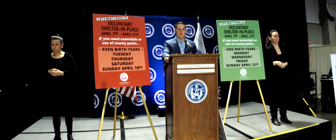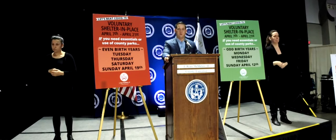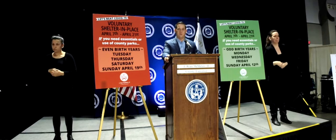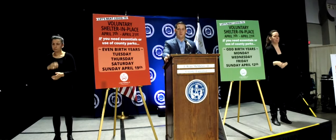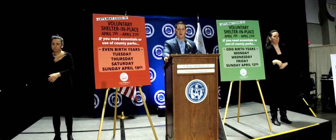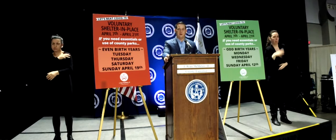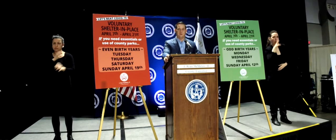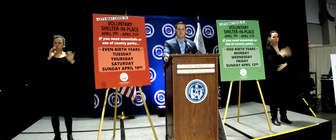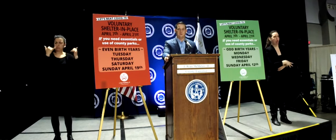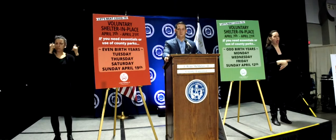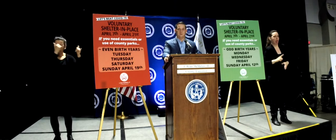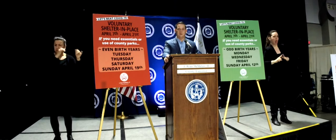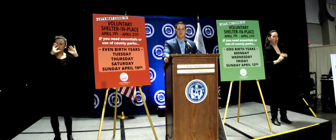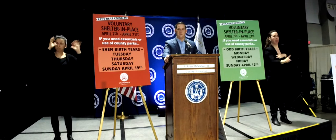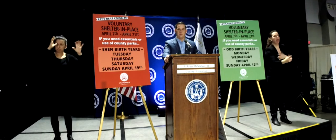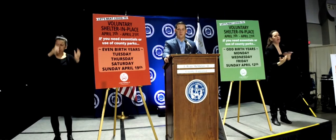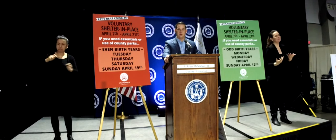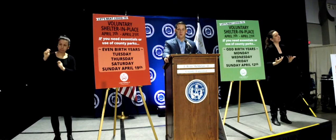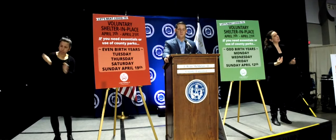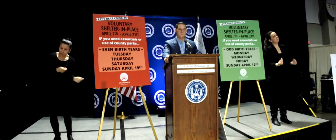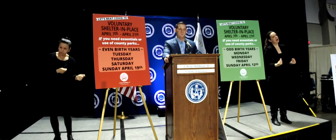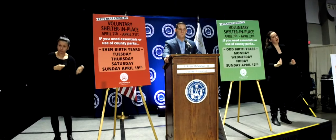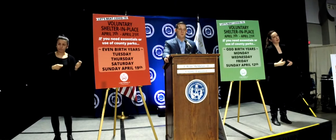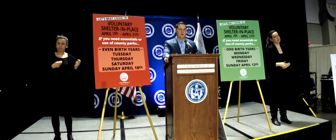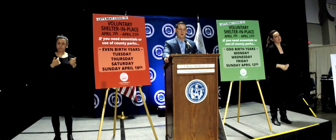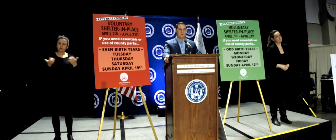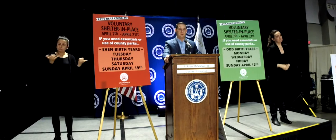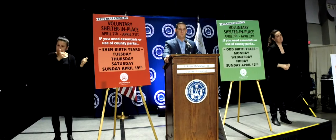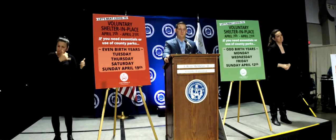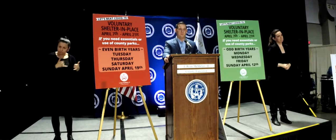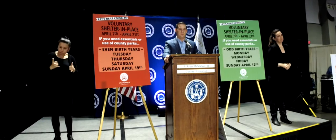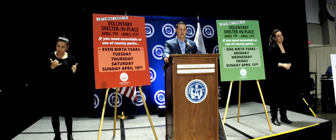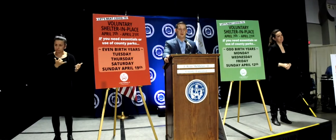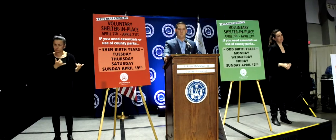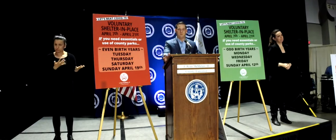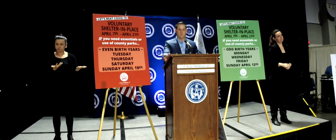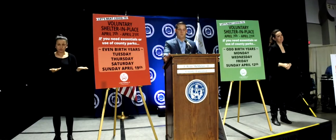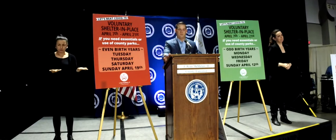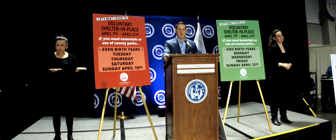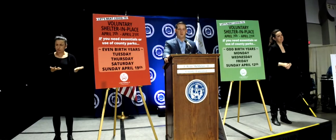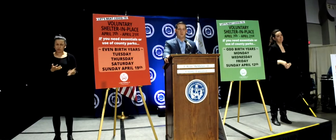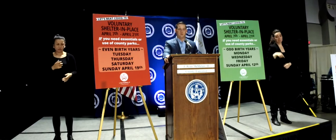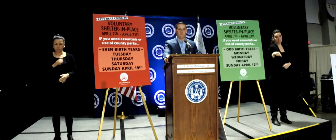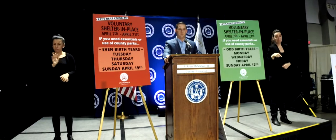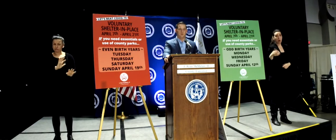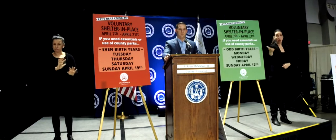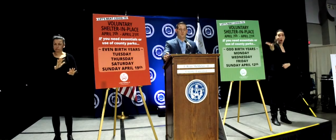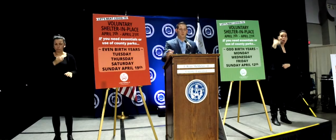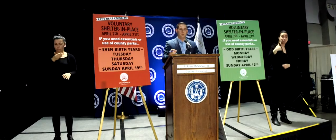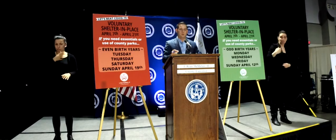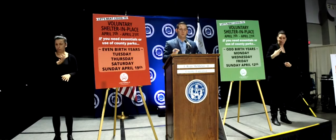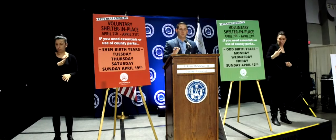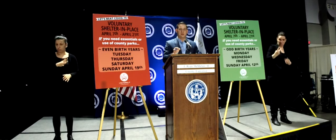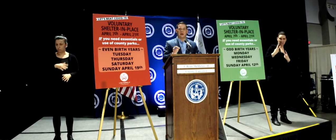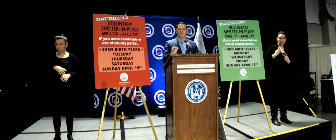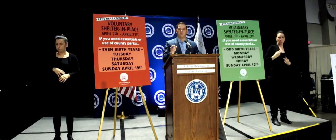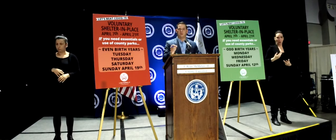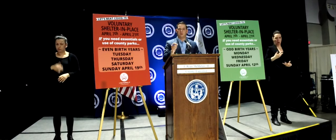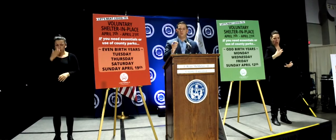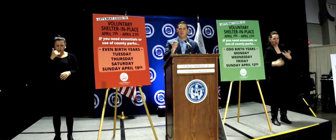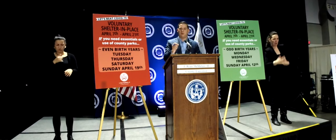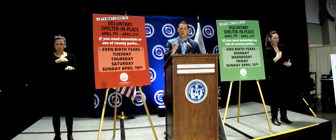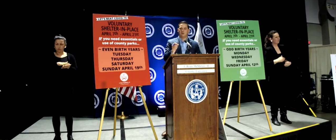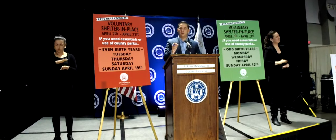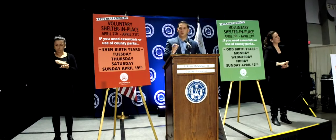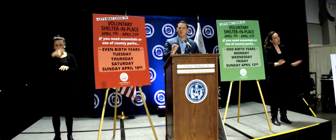hanging out with people that aren't their immediate family, and any venue, you present an